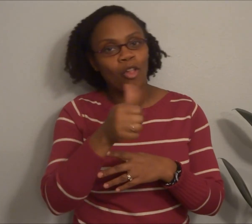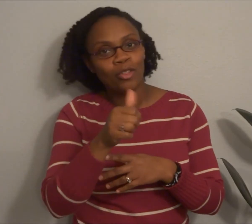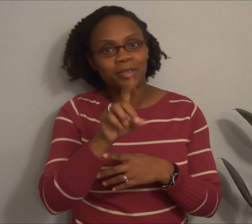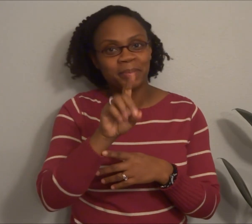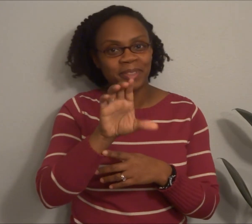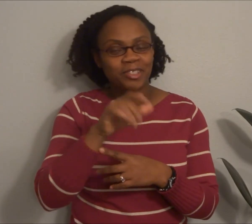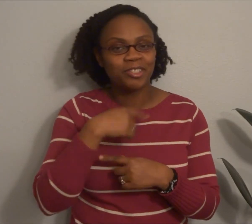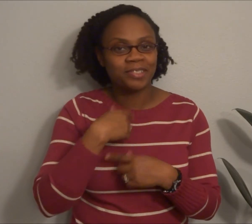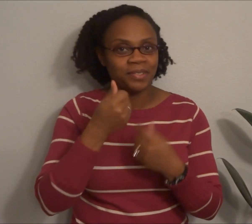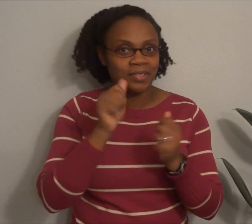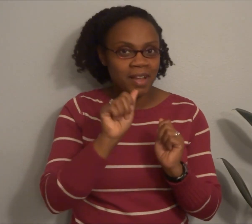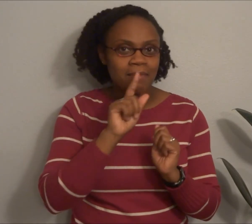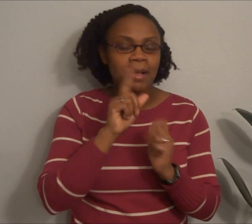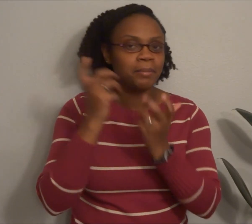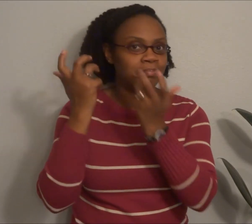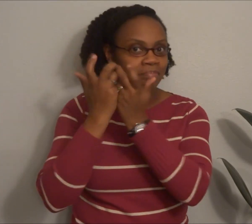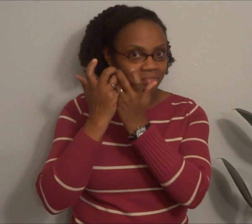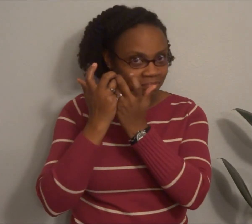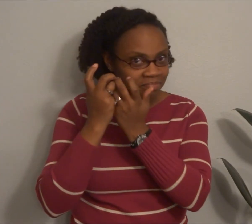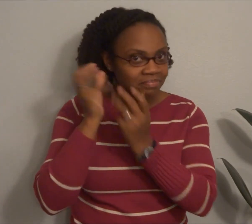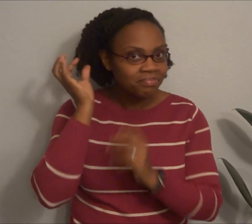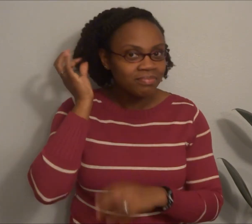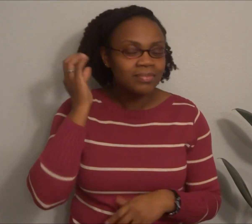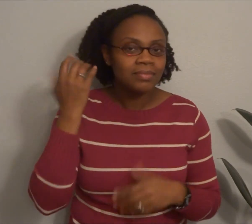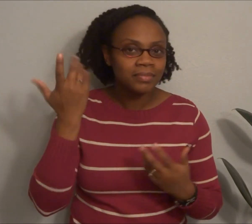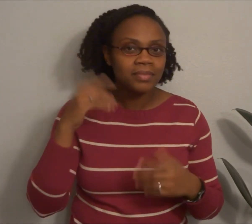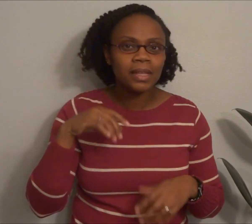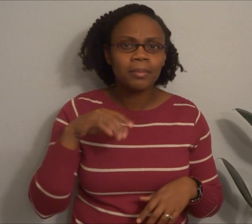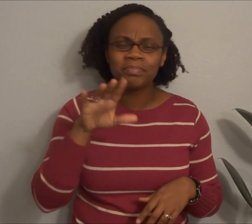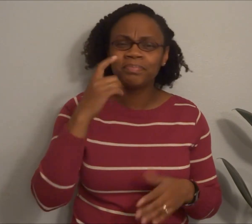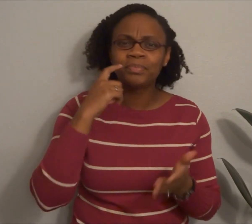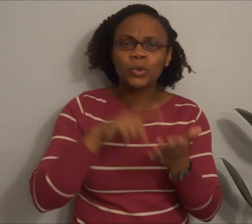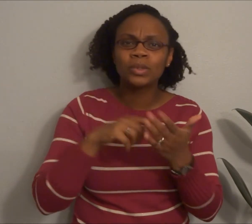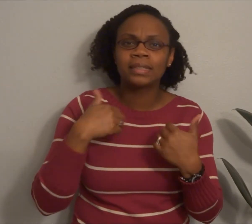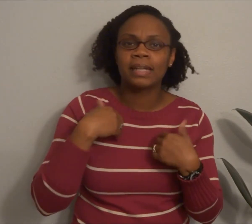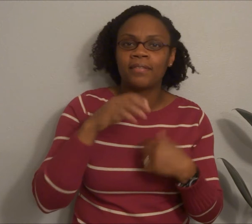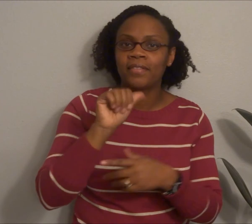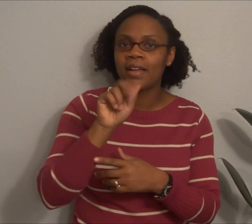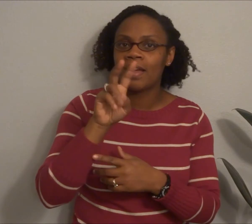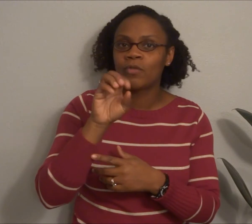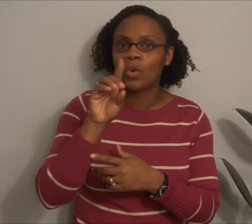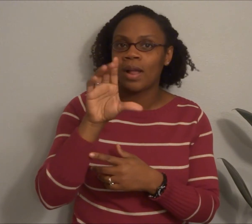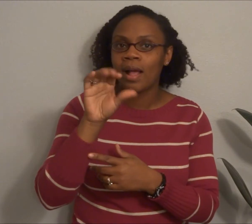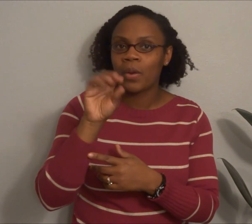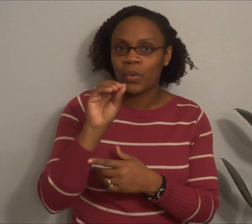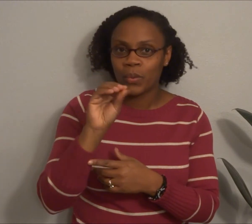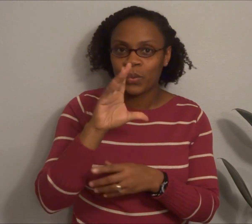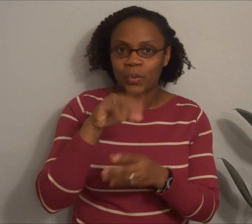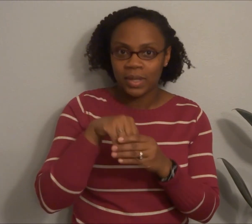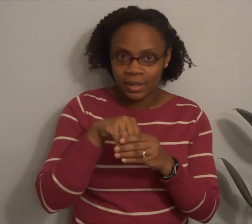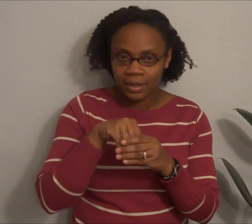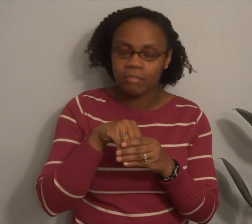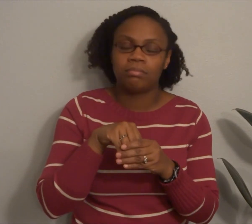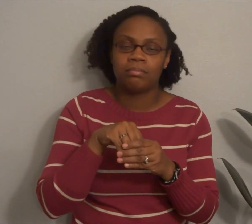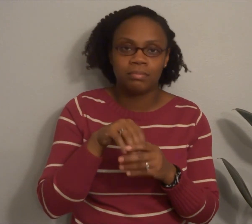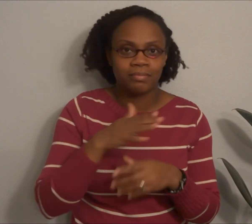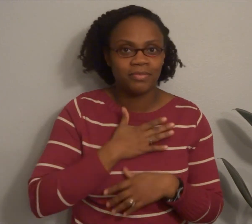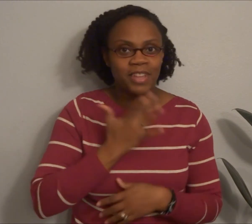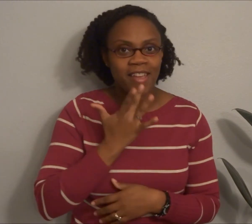Hi guys, so I wanted to share another deep conditioner that I have tried and seems to work well with my hair. You'll notice it has avocado in it, which